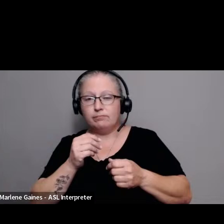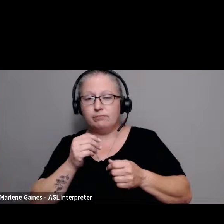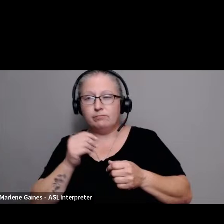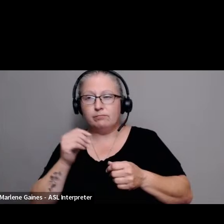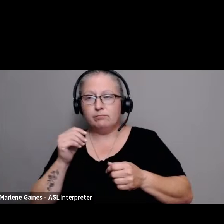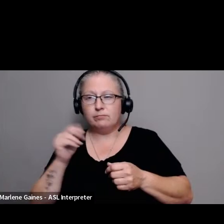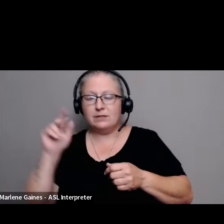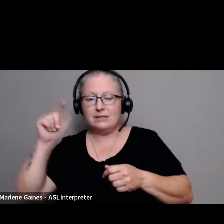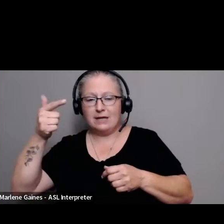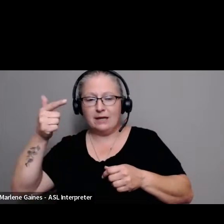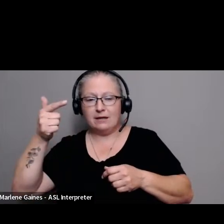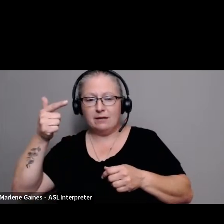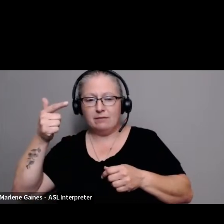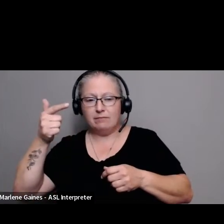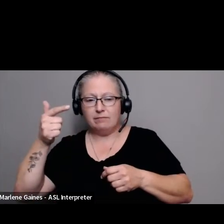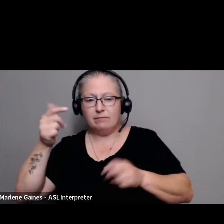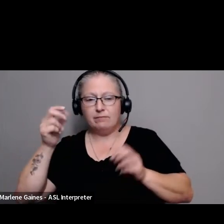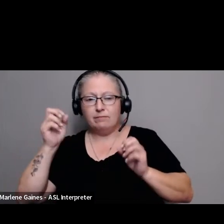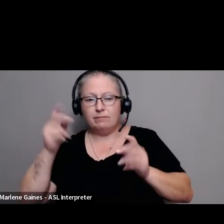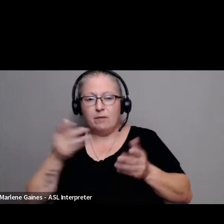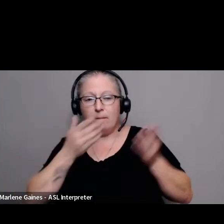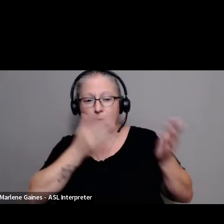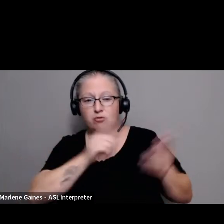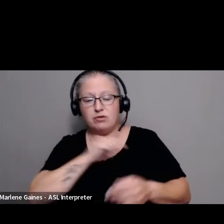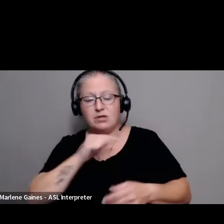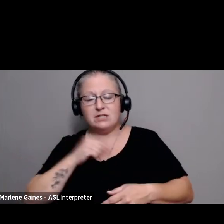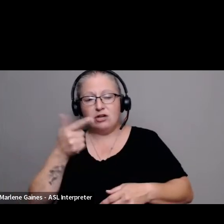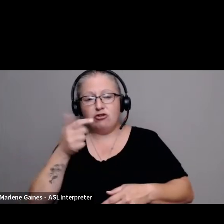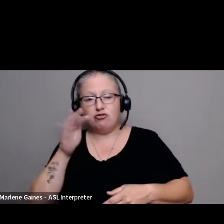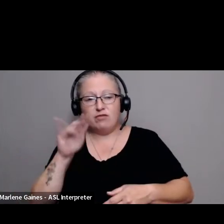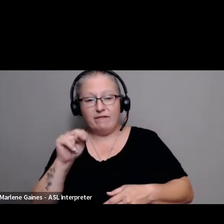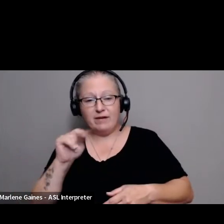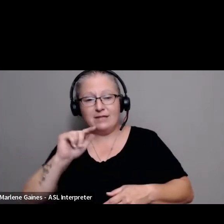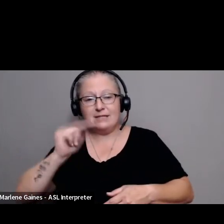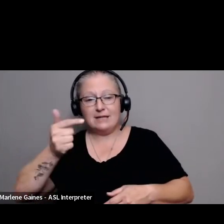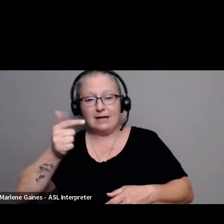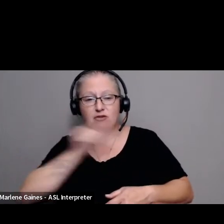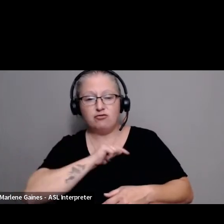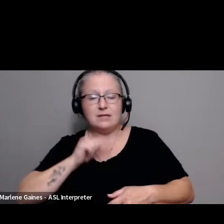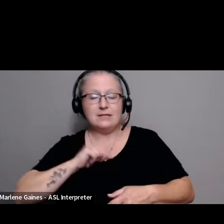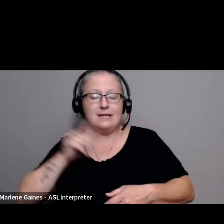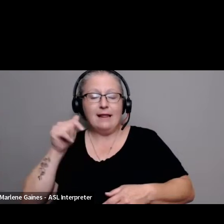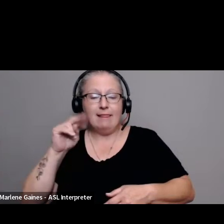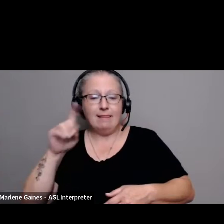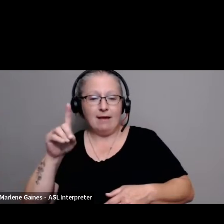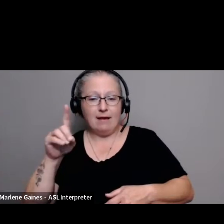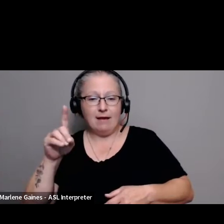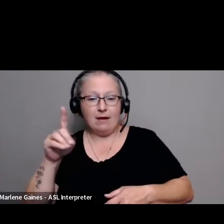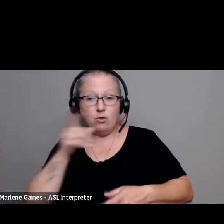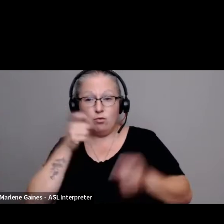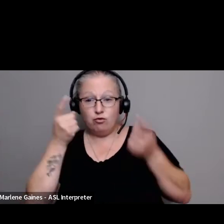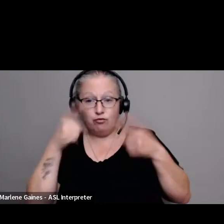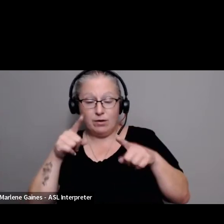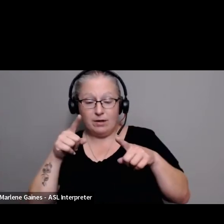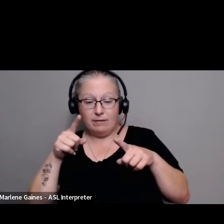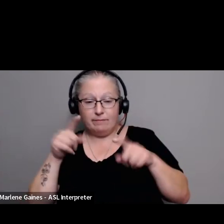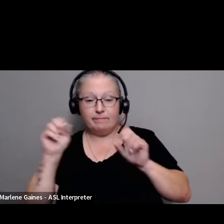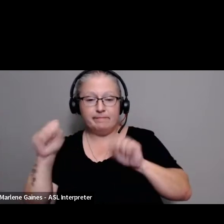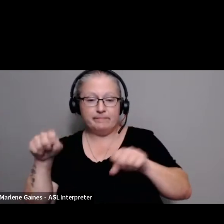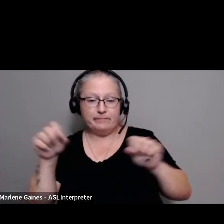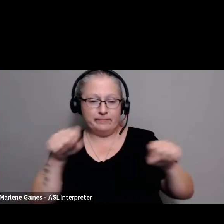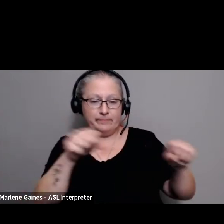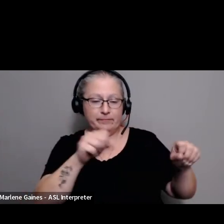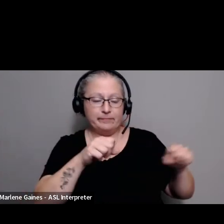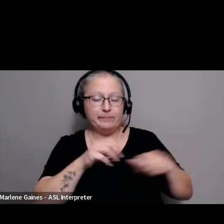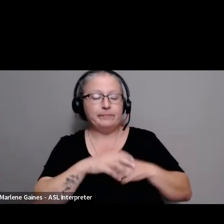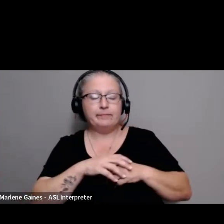Okay. Second. okay, motion by trustee Griffin, second by trustee Land. All in favor?